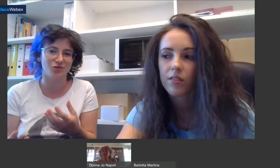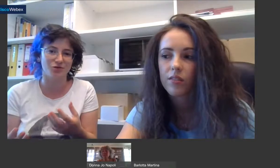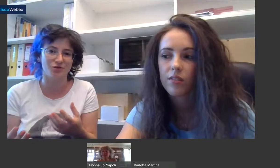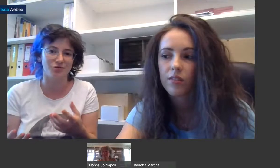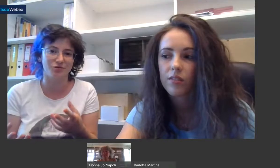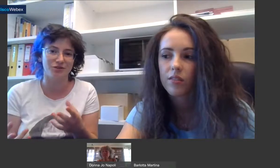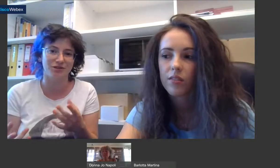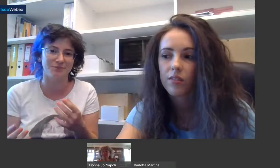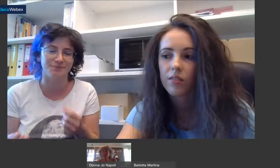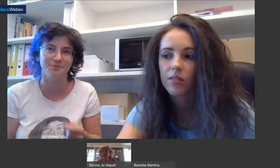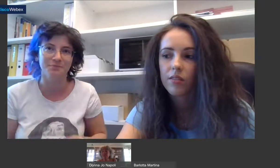sort of,